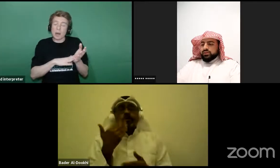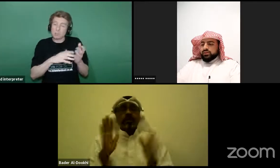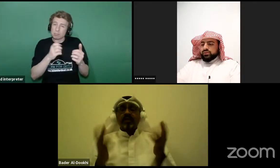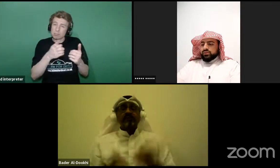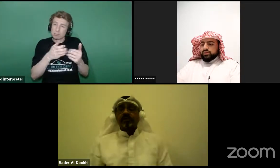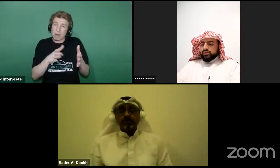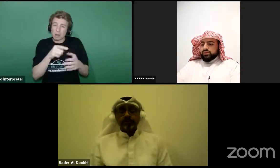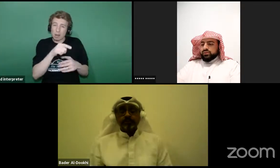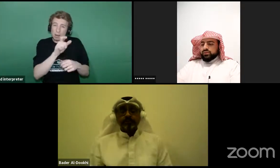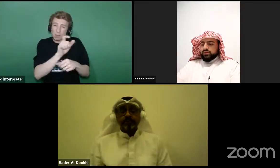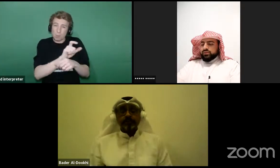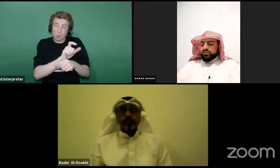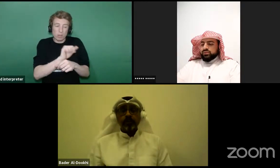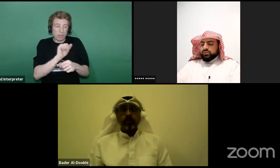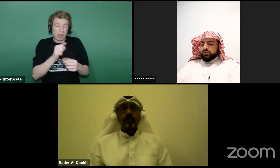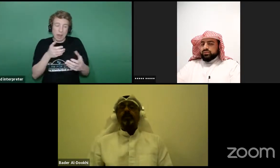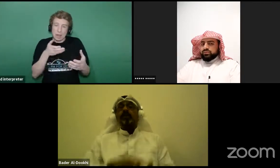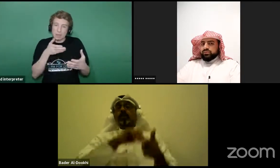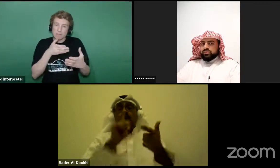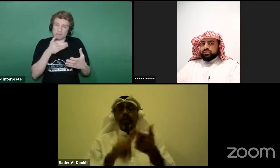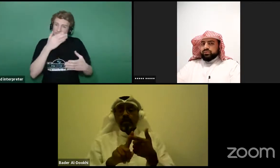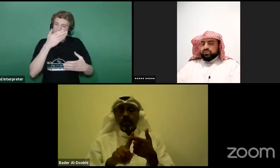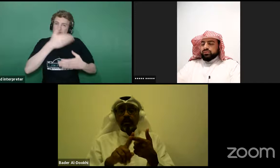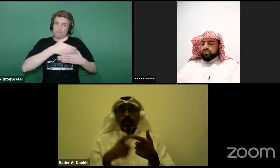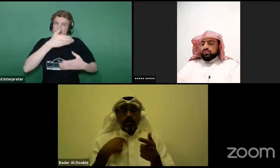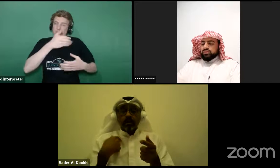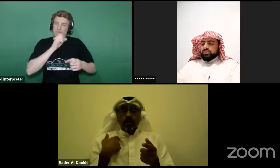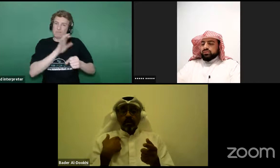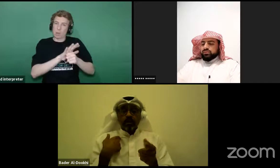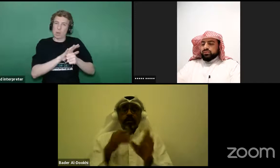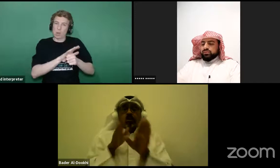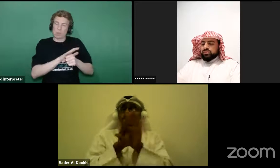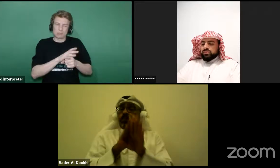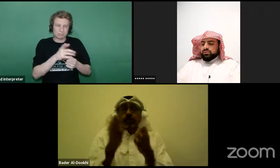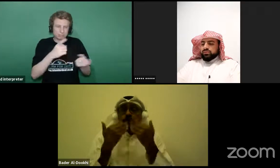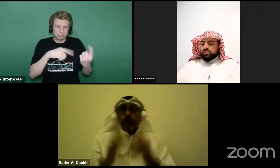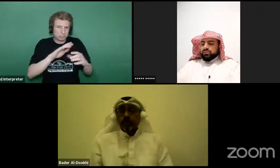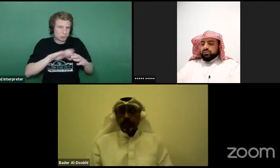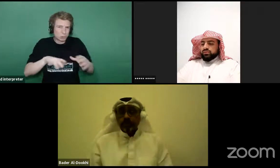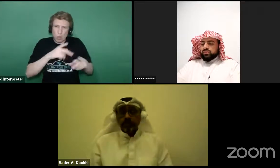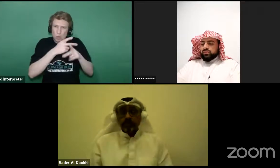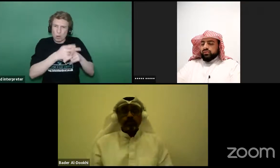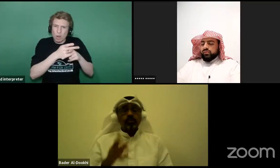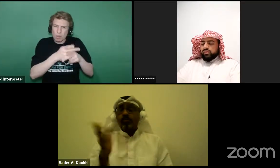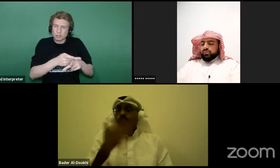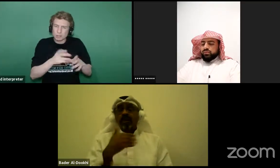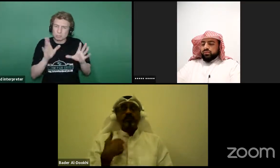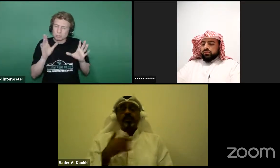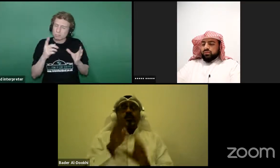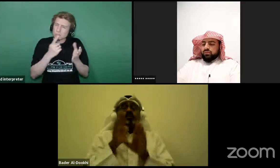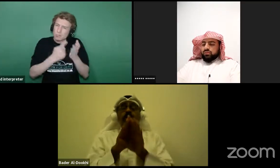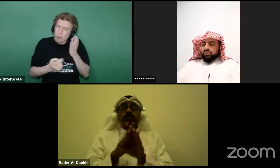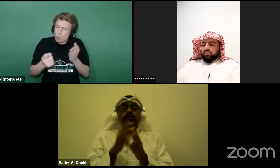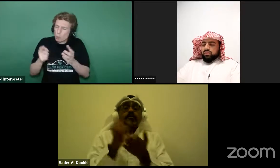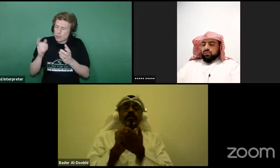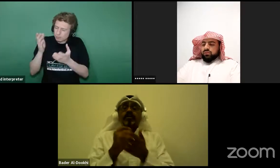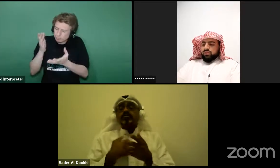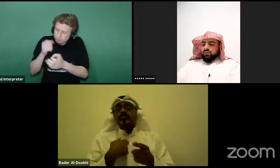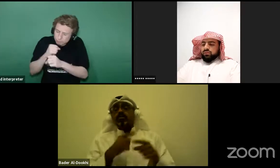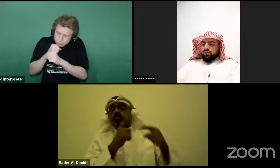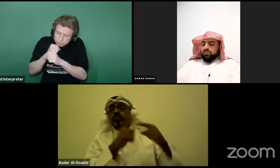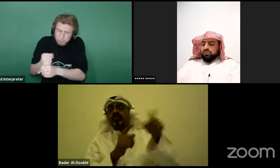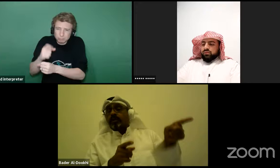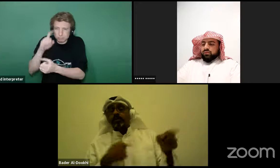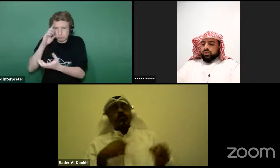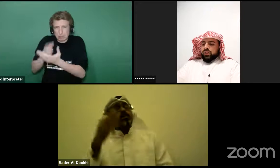Mecca, and they are not its guardians? None can be its guardians except the pious, but most of them know